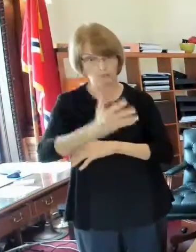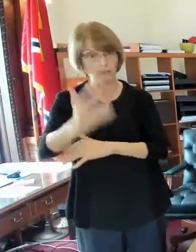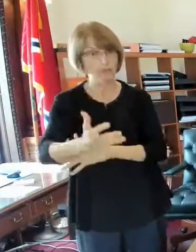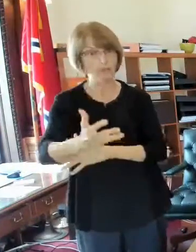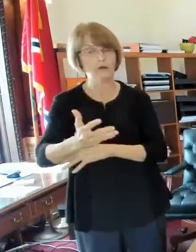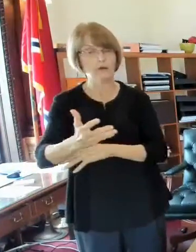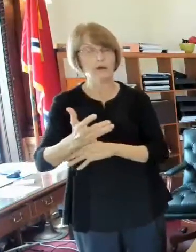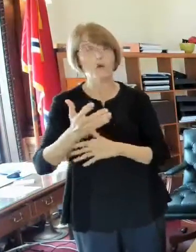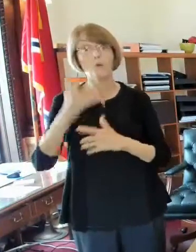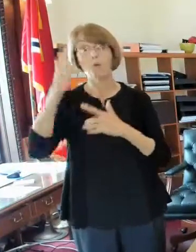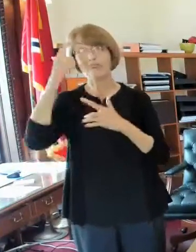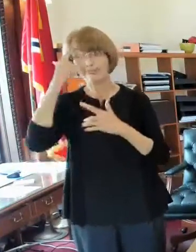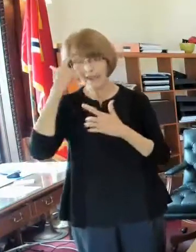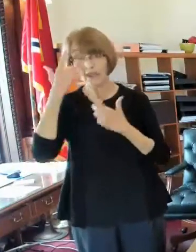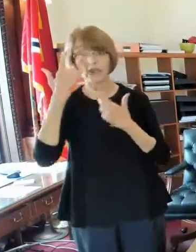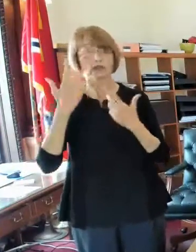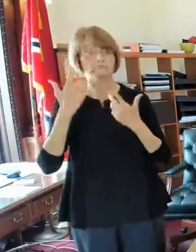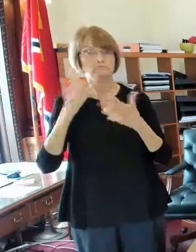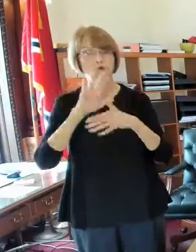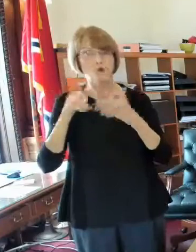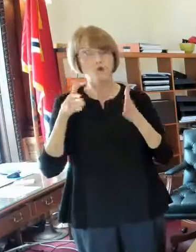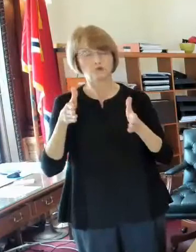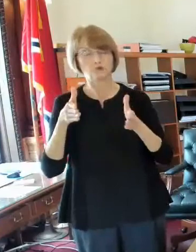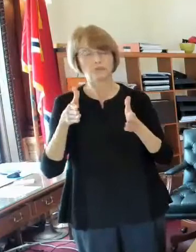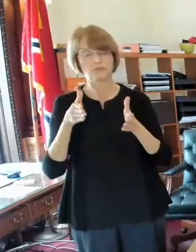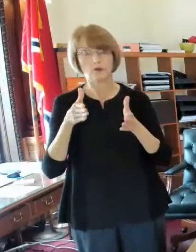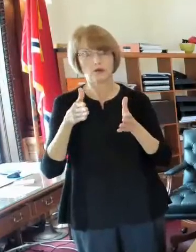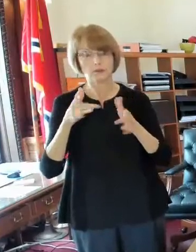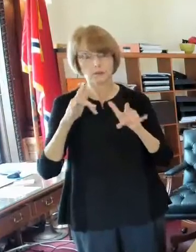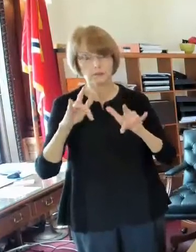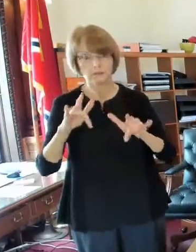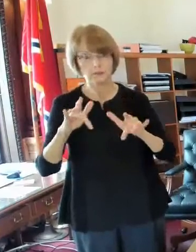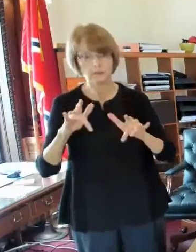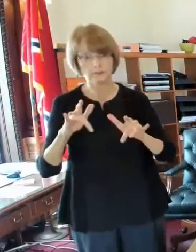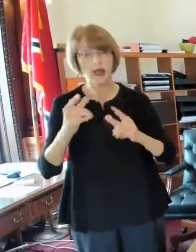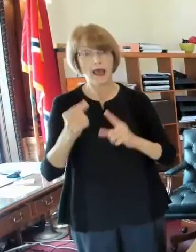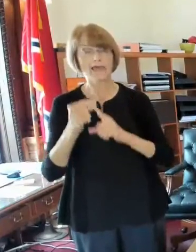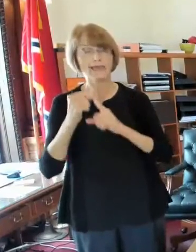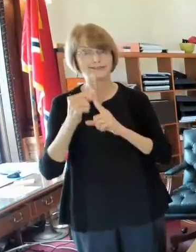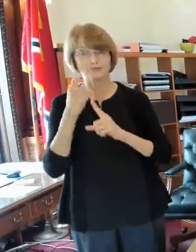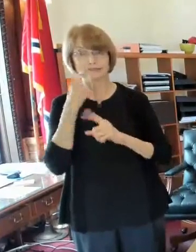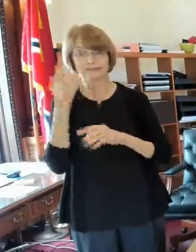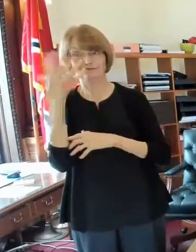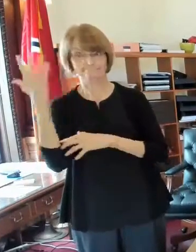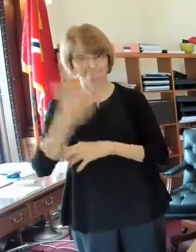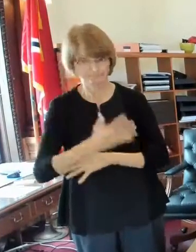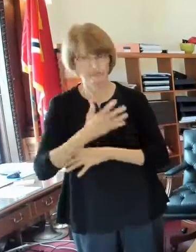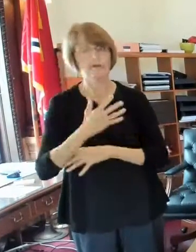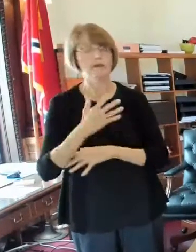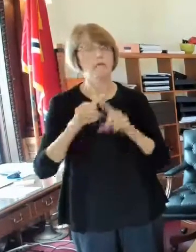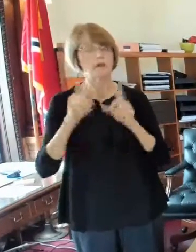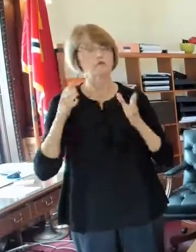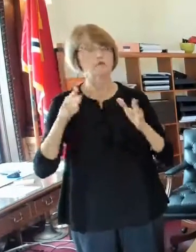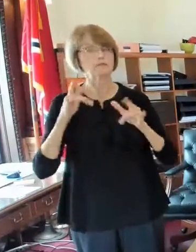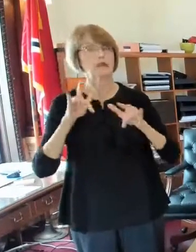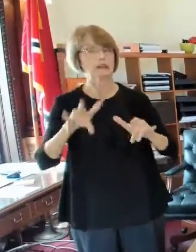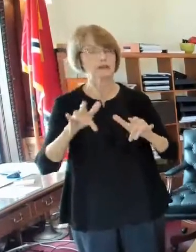cleared of the damage, unless something just fell recently. We believe all the streets are cleared, and